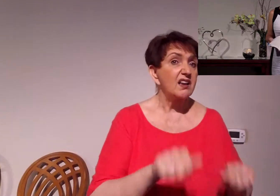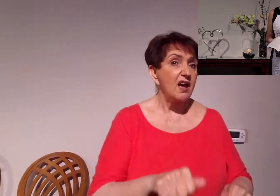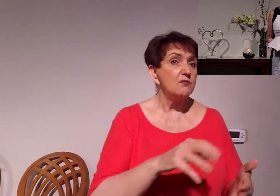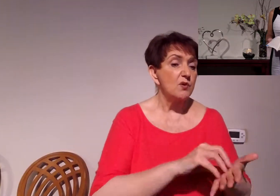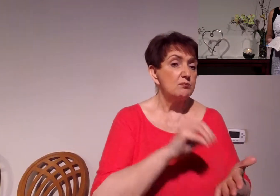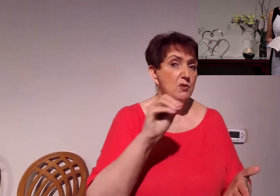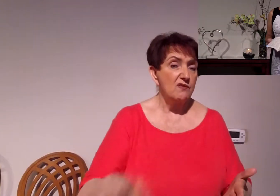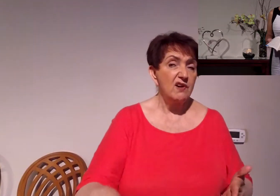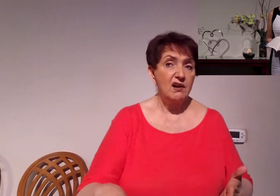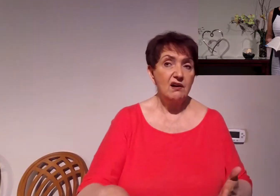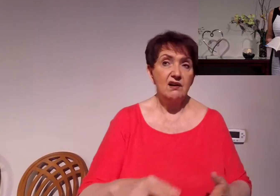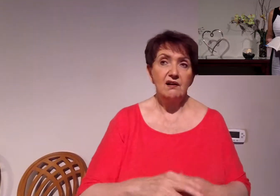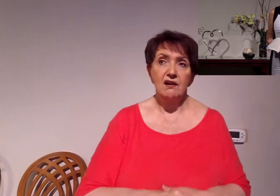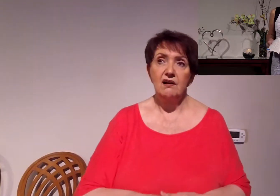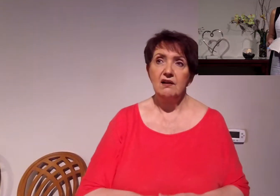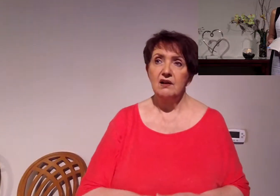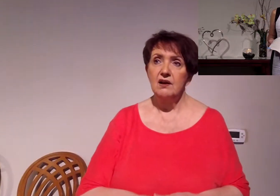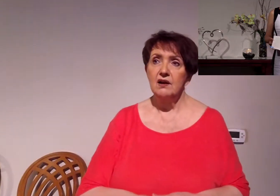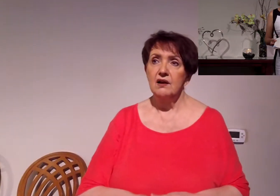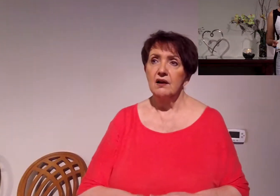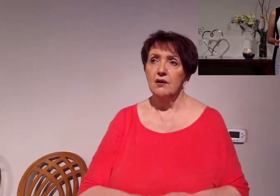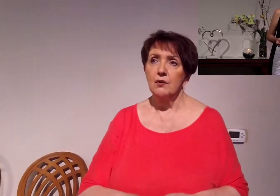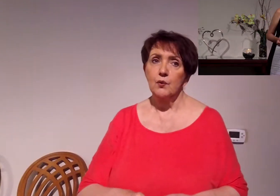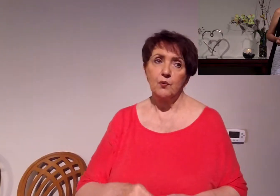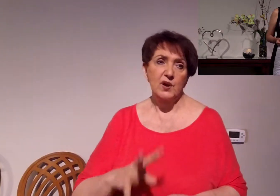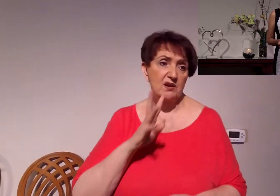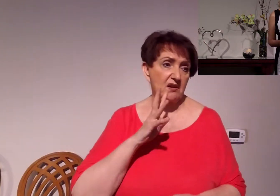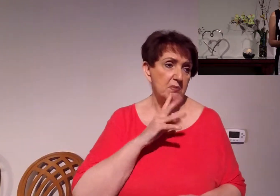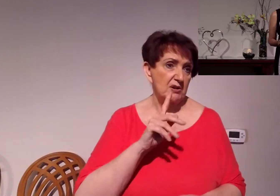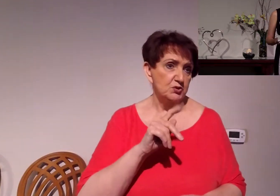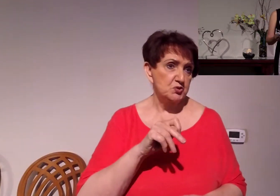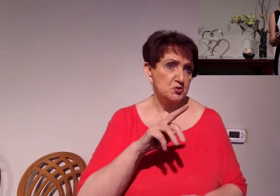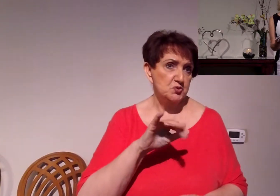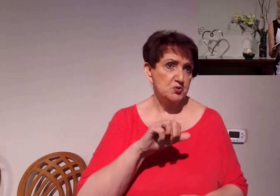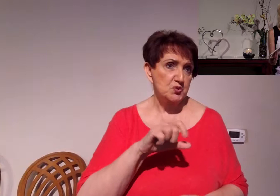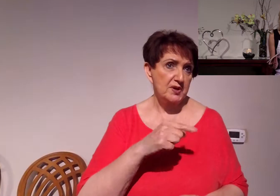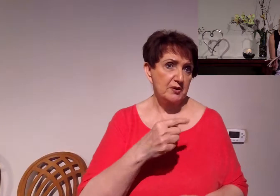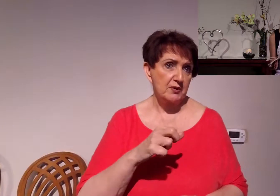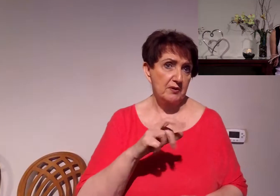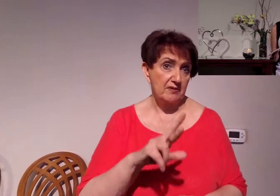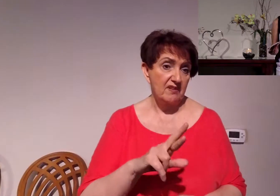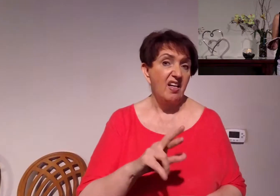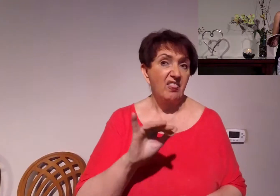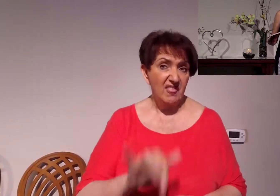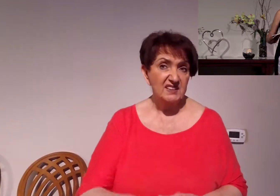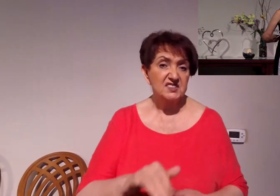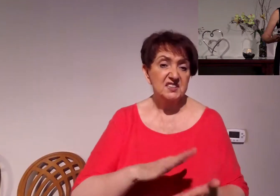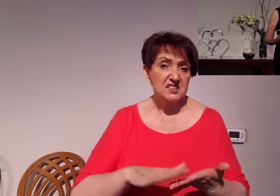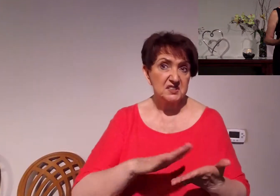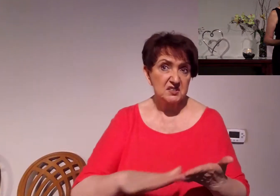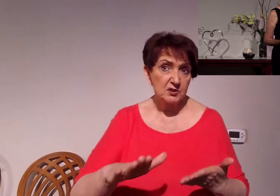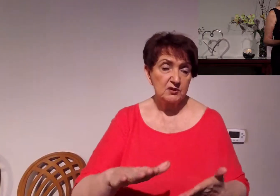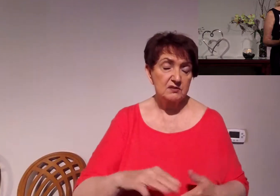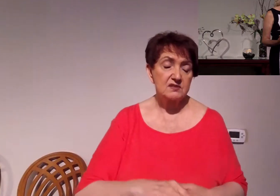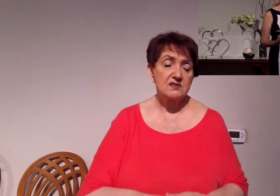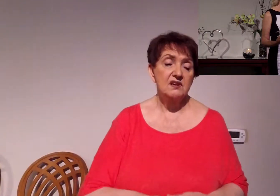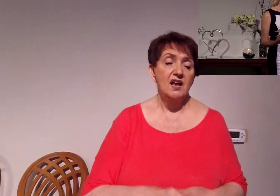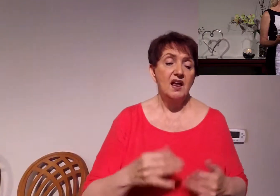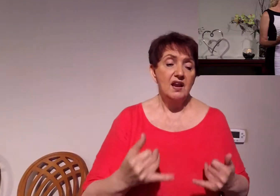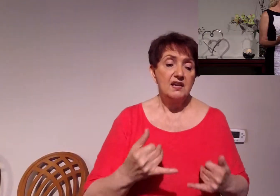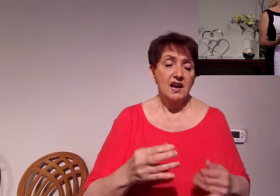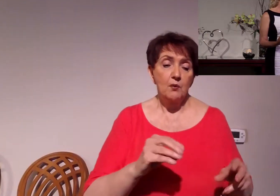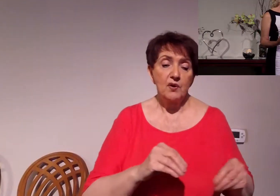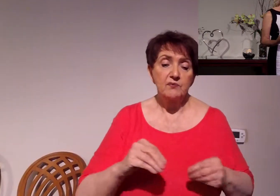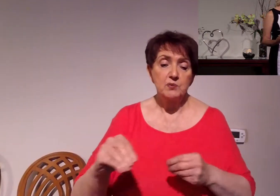We spend a lot of time talking about being triggered. Oh, they triggered, I'm triggered. And that's our excuse. Really, we've now moved